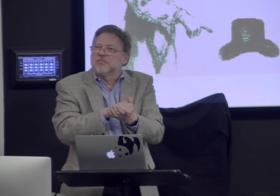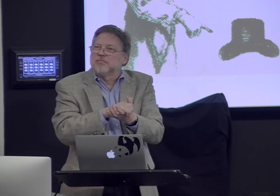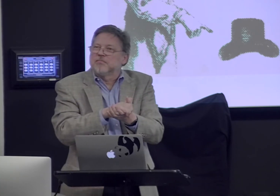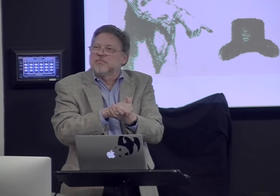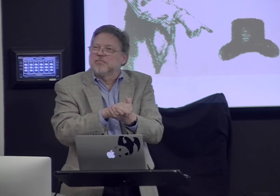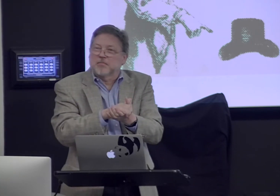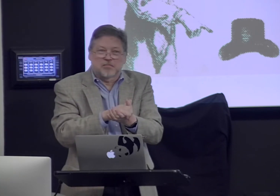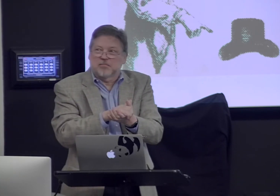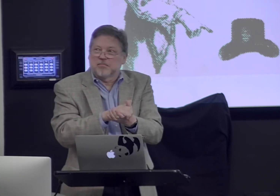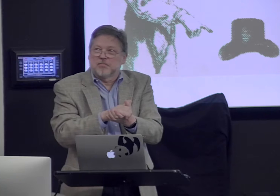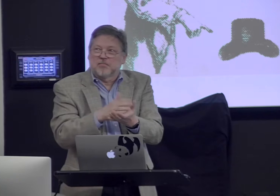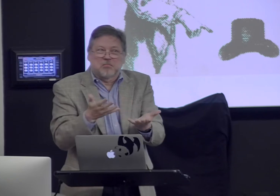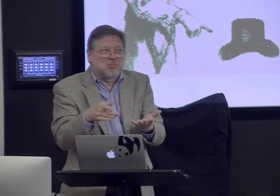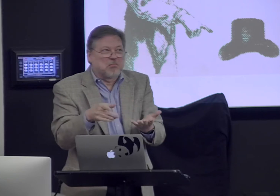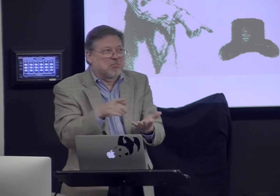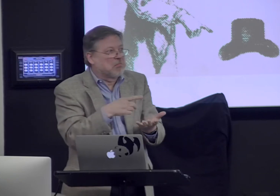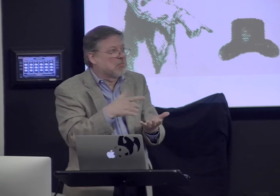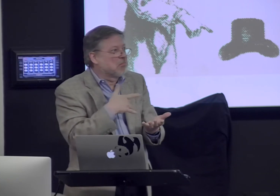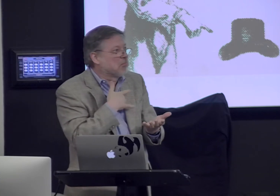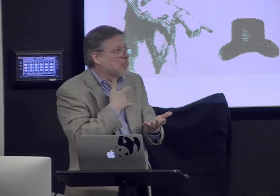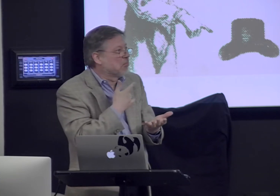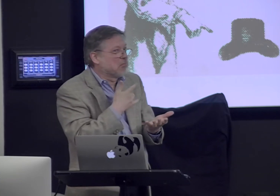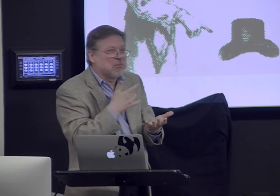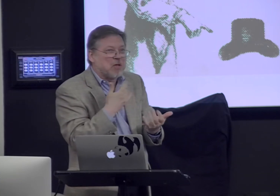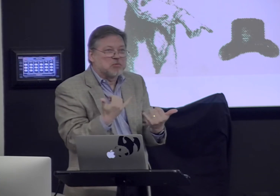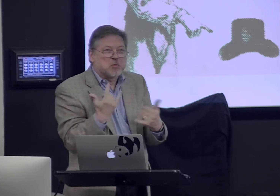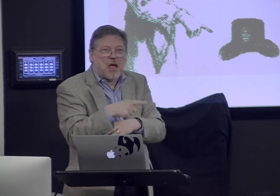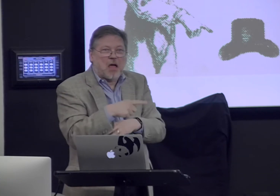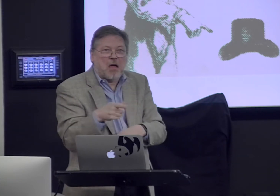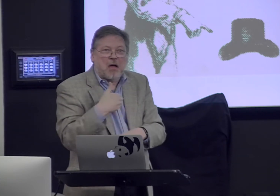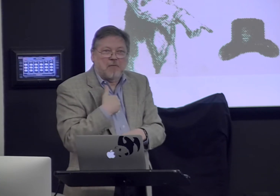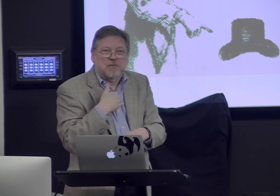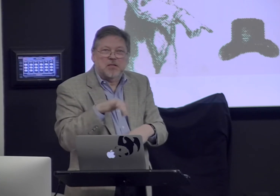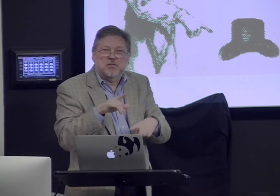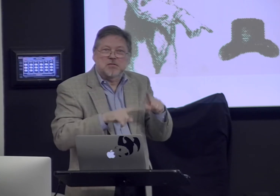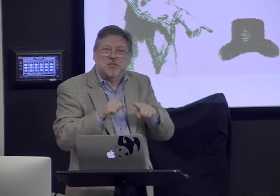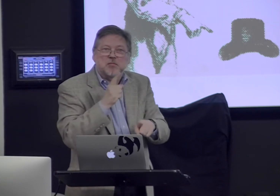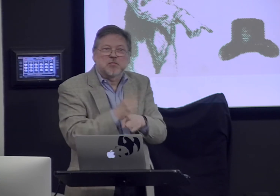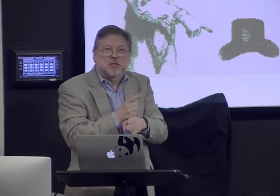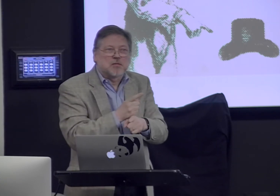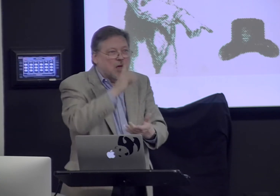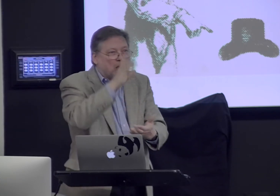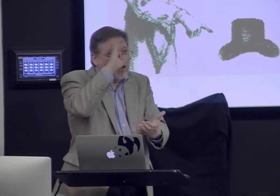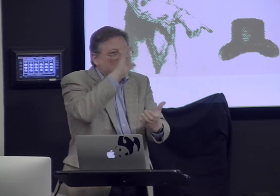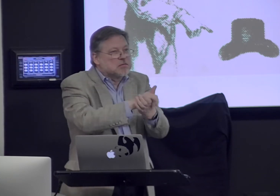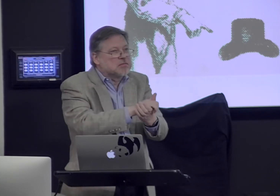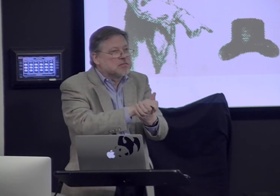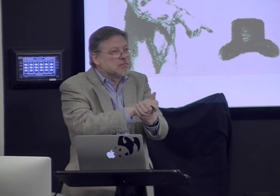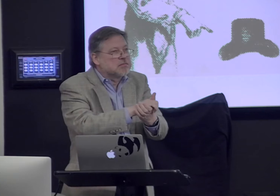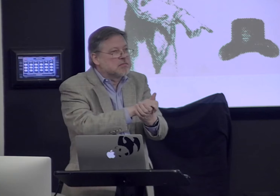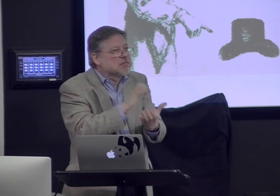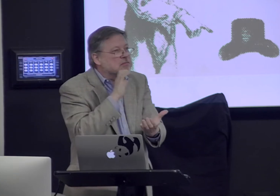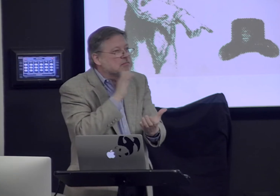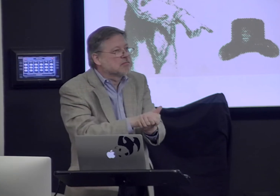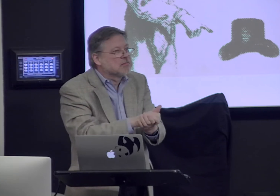It turns out that this same form was used to reference marriage or spouses, husband and